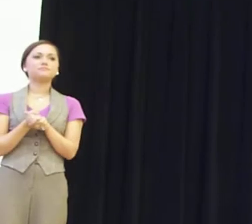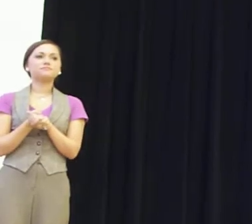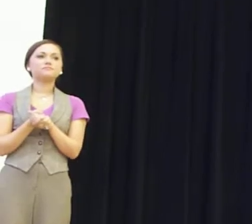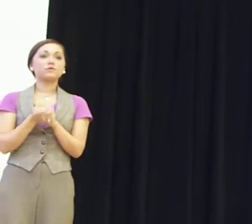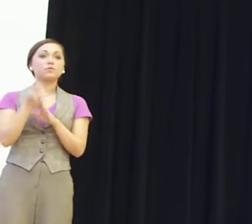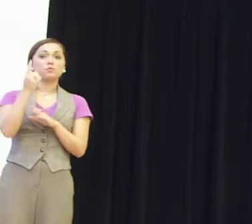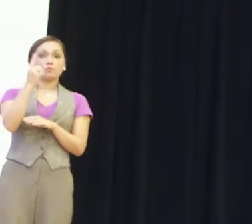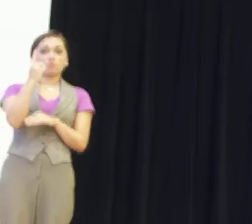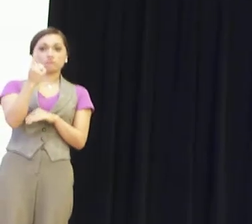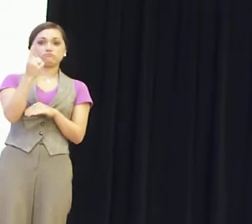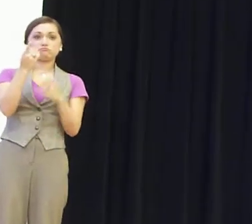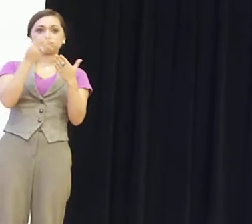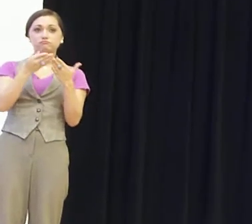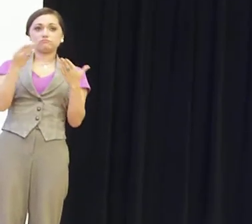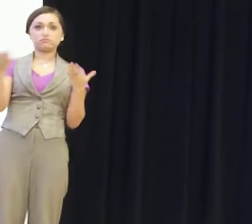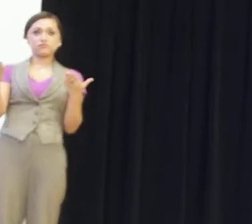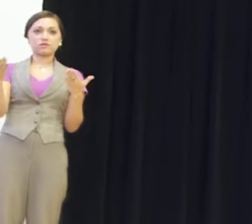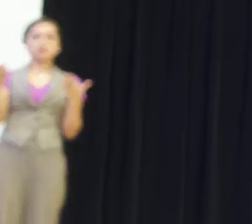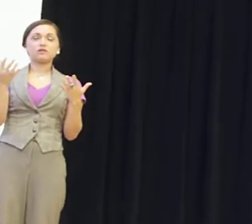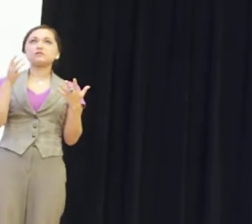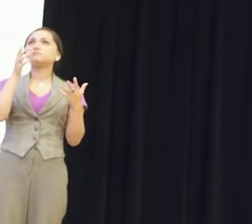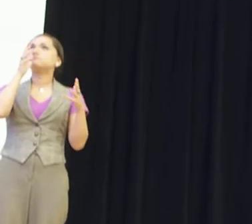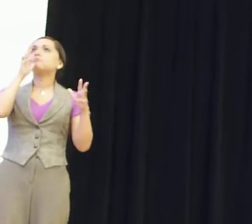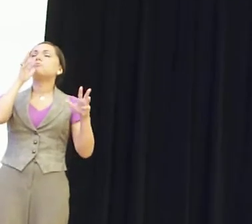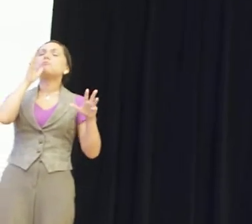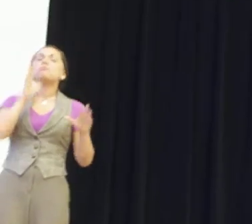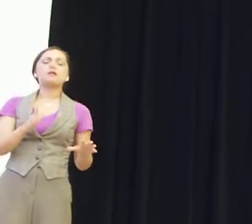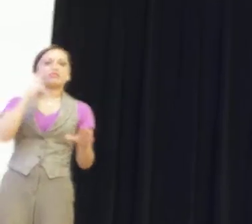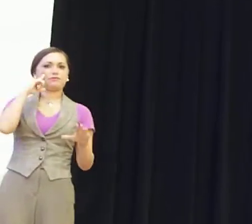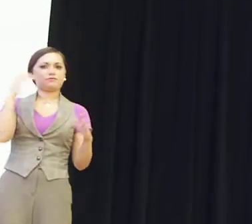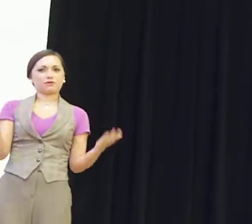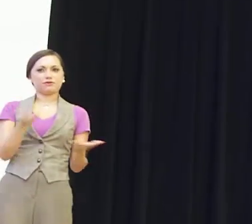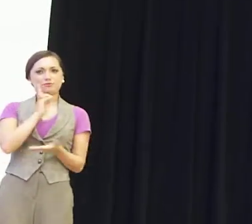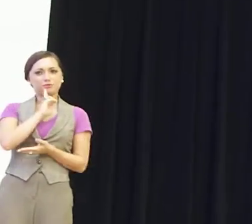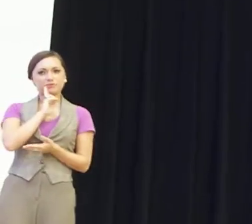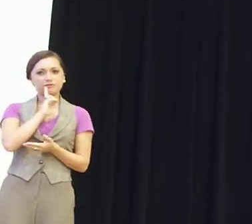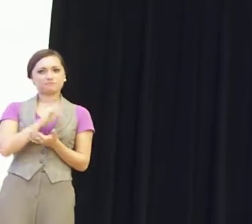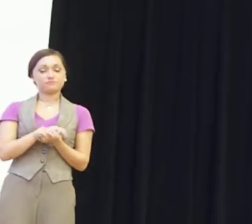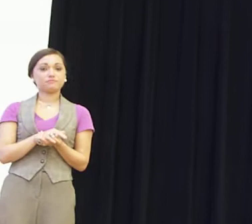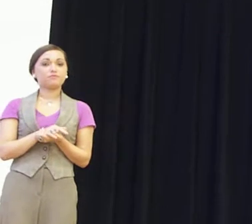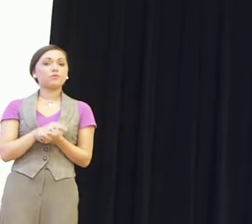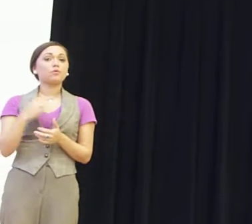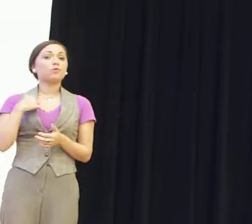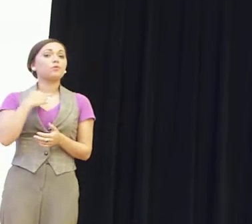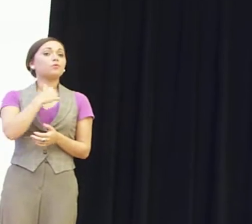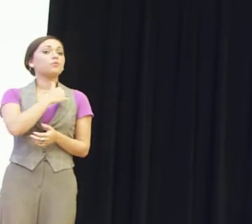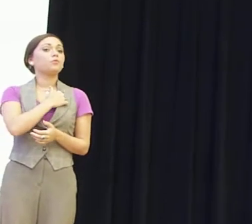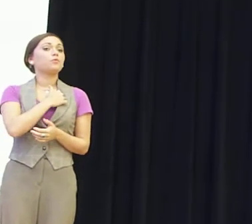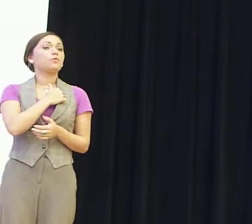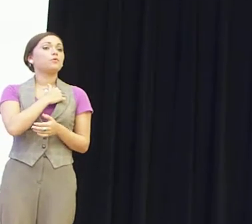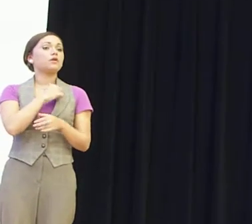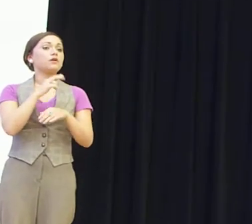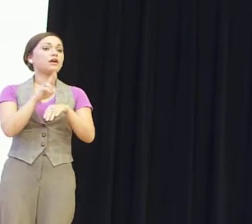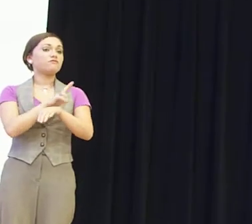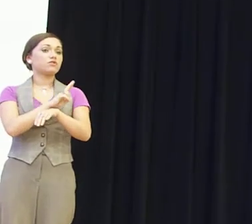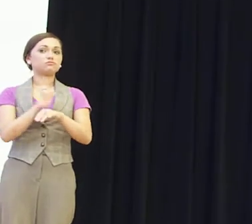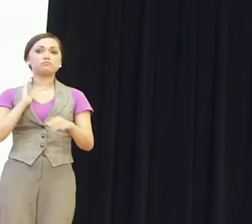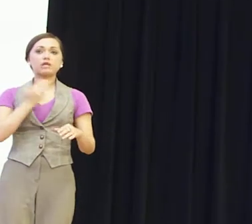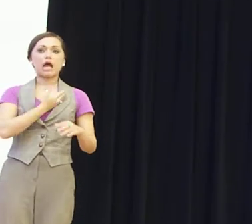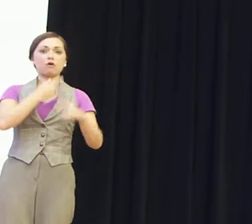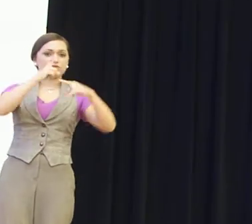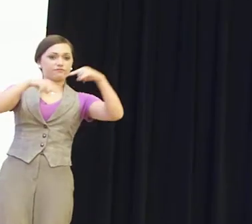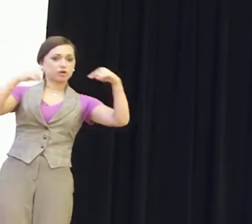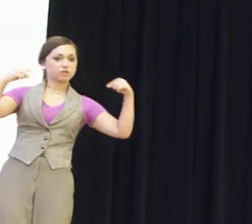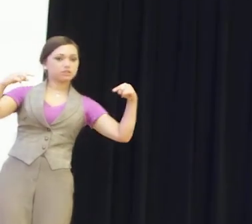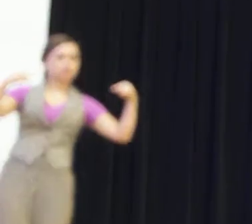One of the things that is a blessing in Houston is that we have used our diversity to